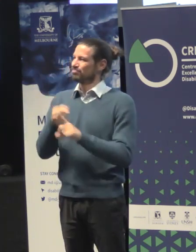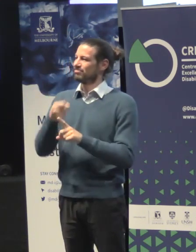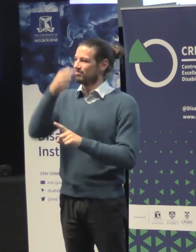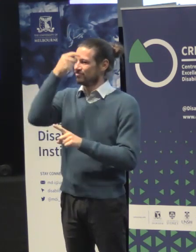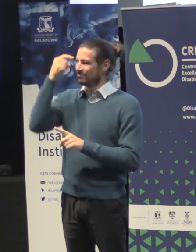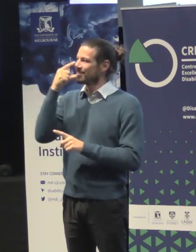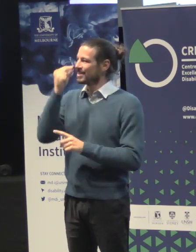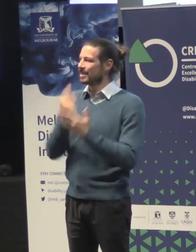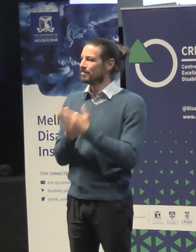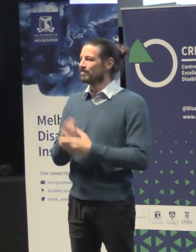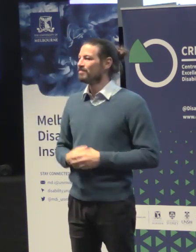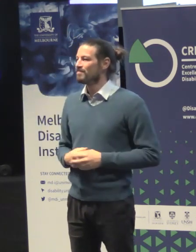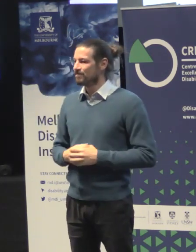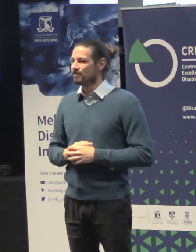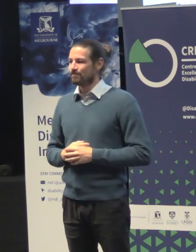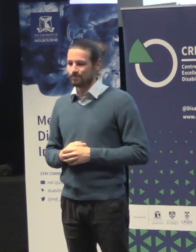happen.